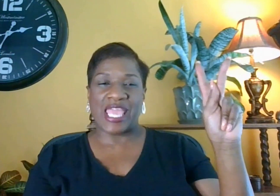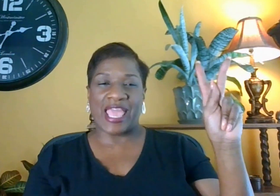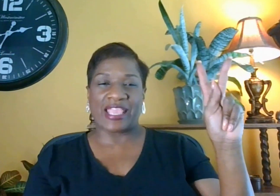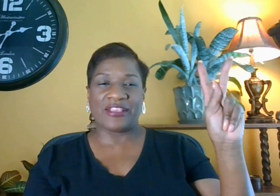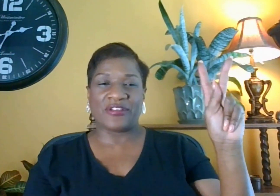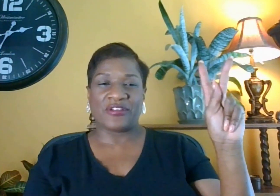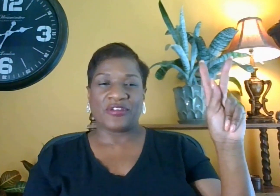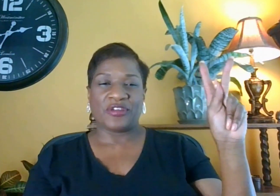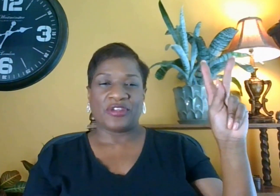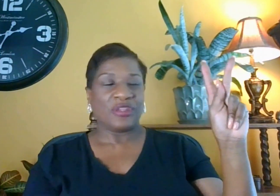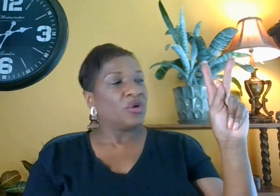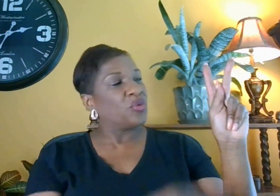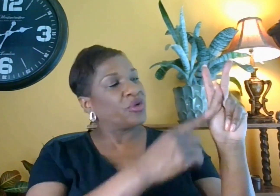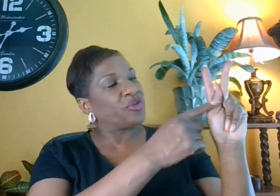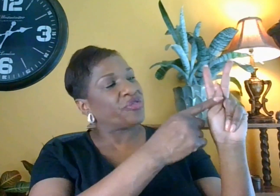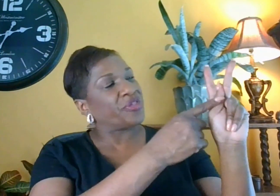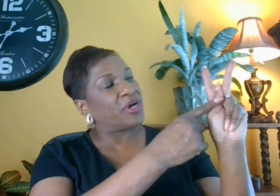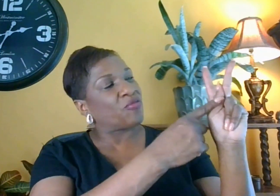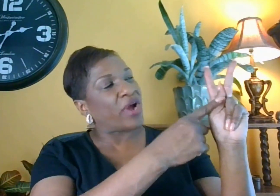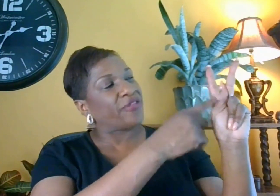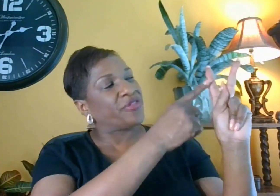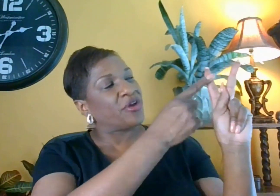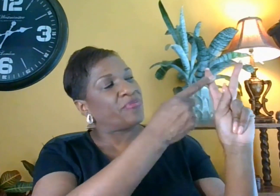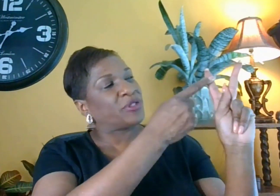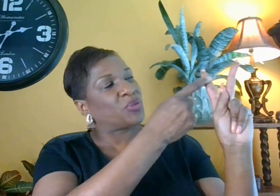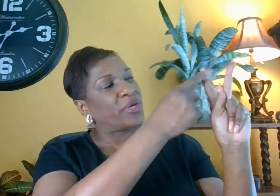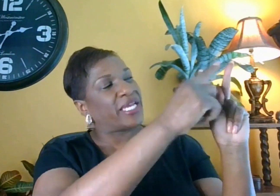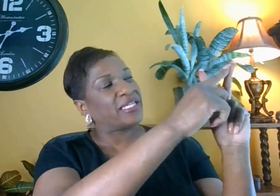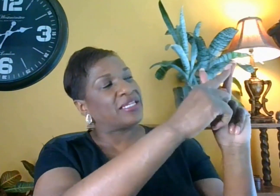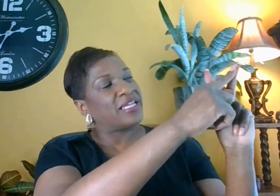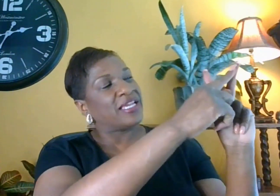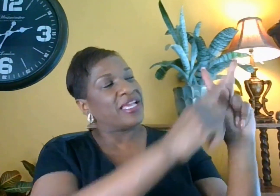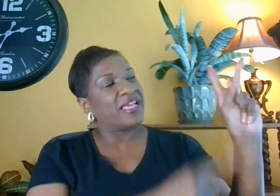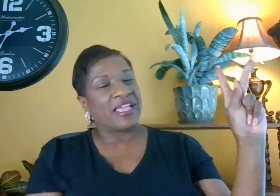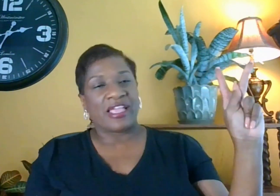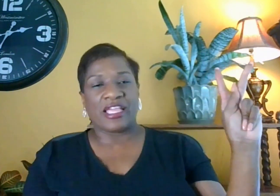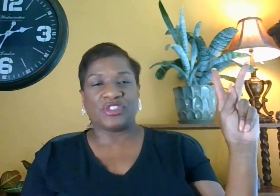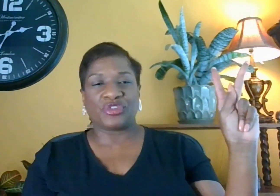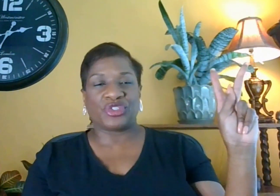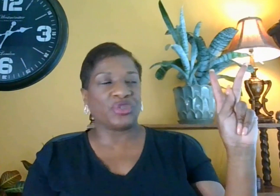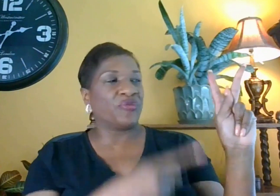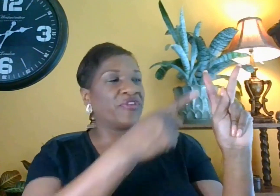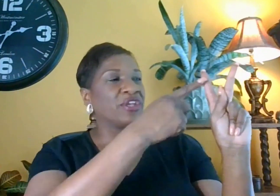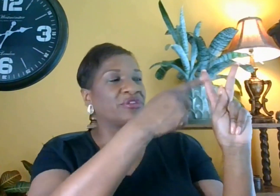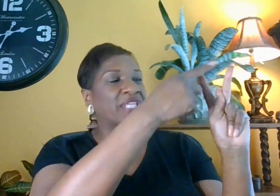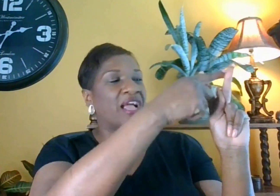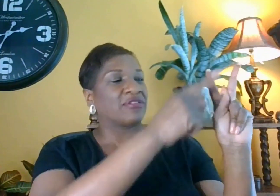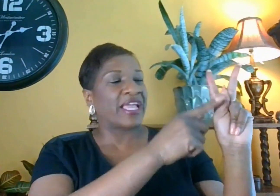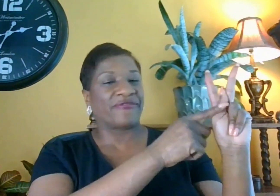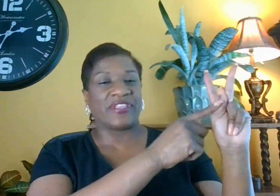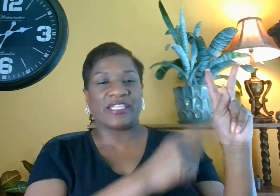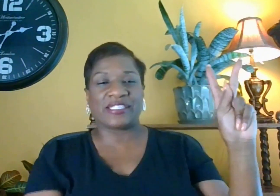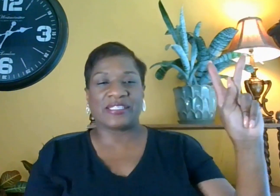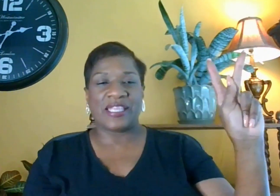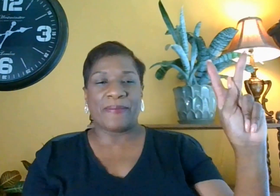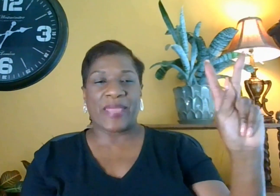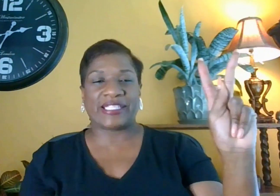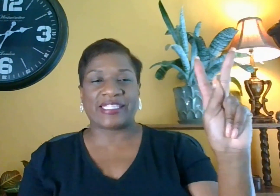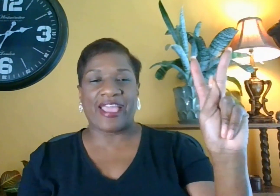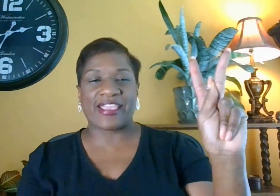K. With your thumb right there between, and your 2 fingers out like this makes that